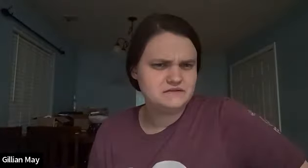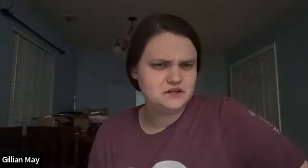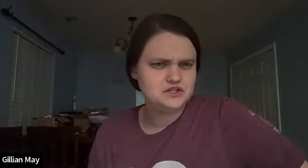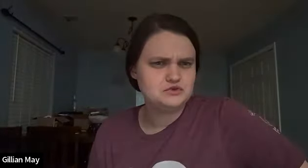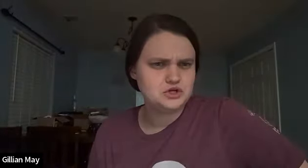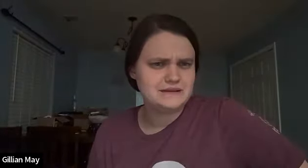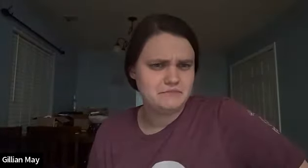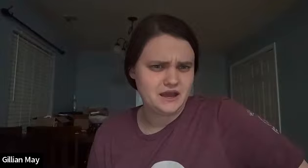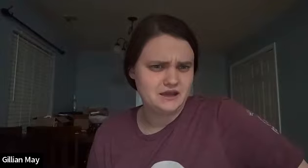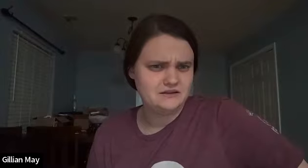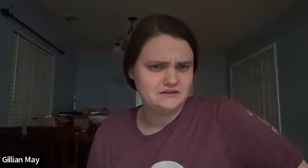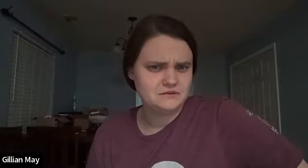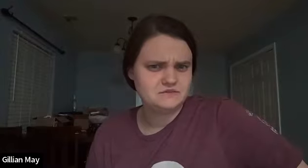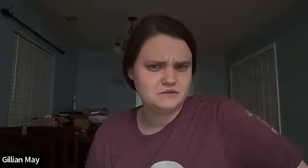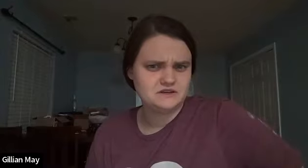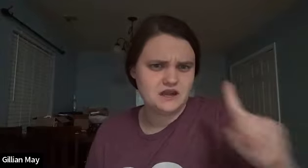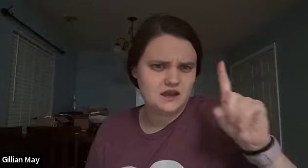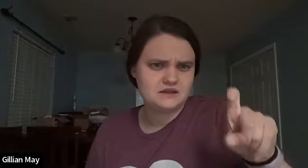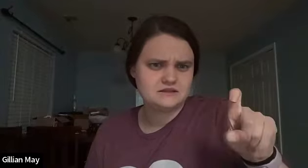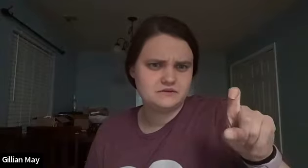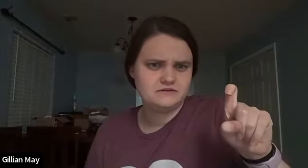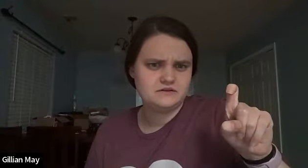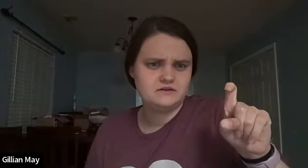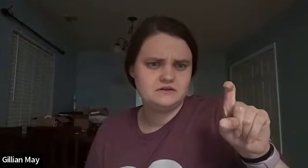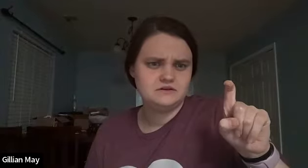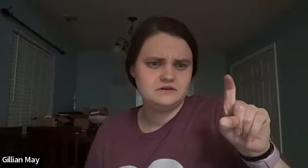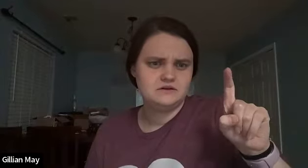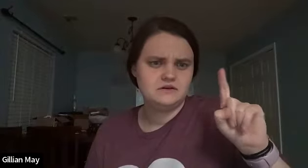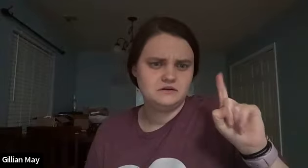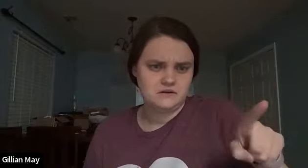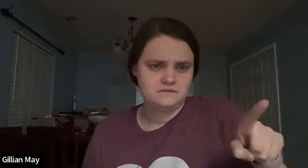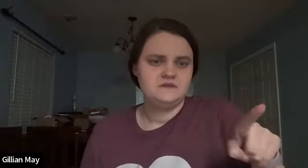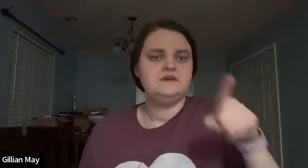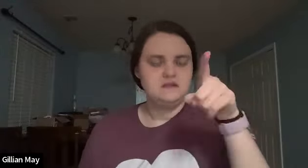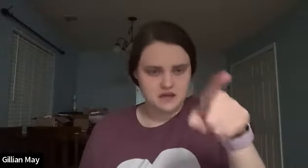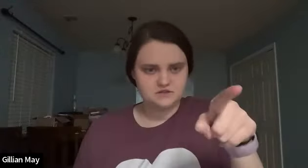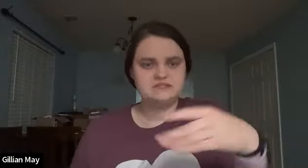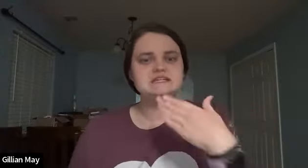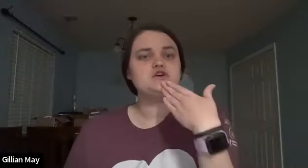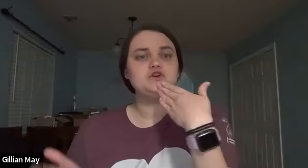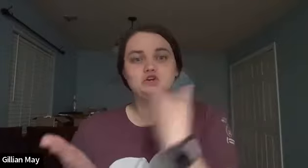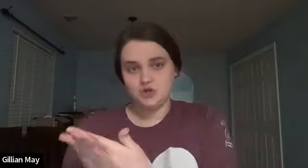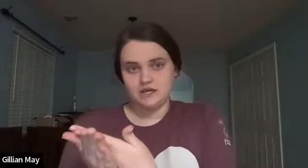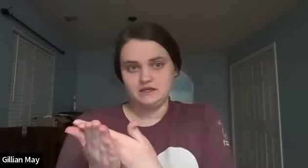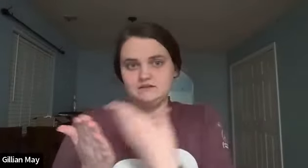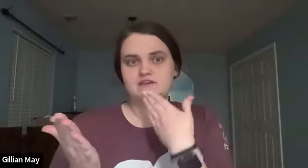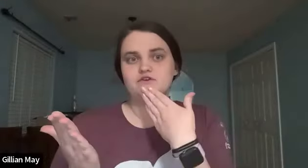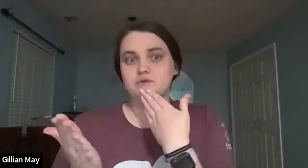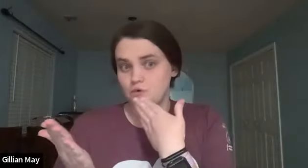do good and bad? That was something I was going to ask. Have we ever? Okay. Yeah, so we did our good, like for good